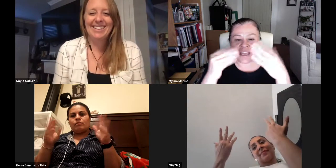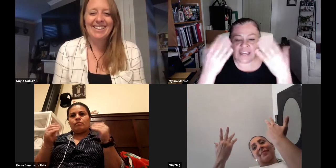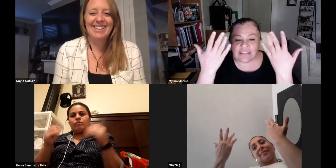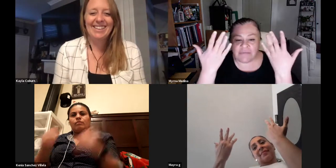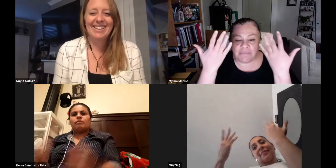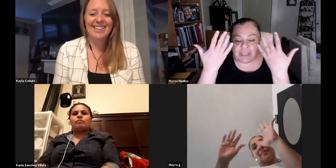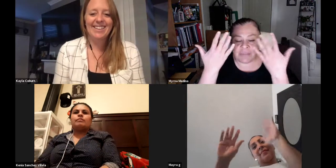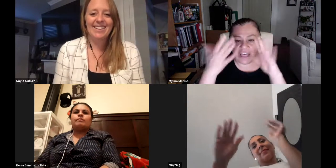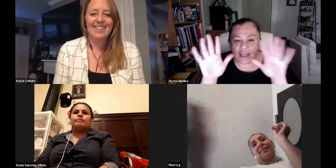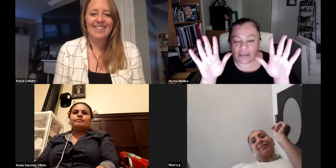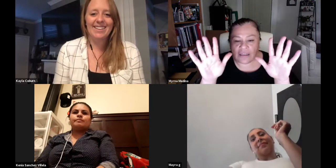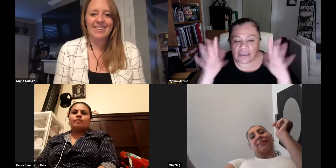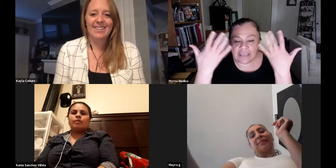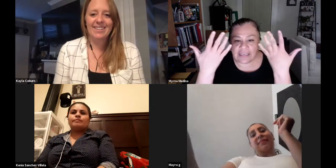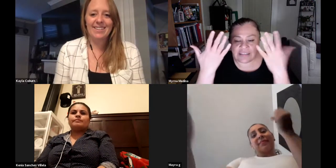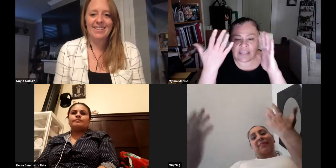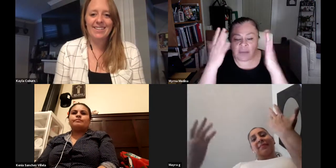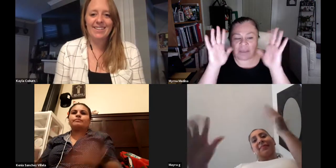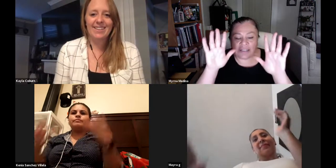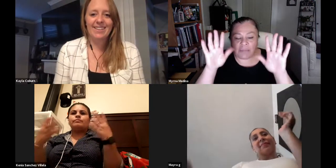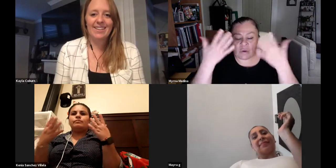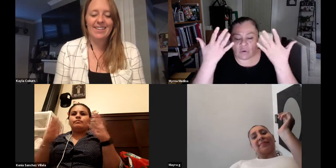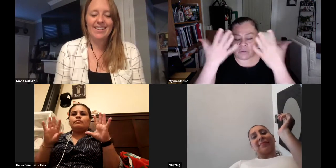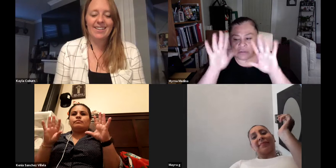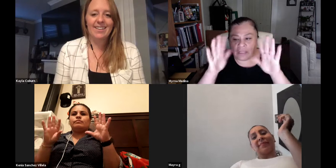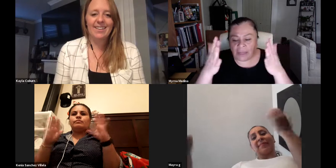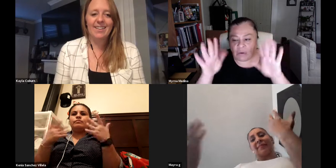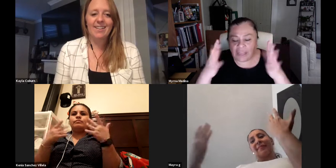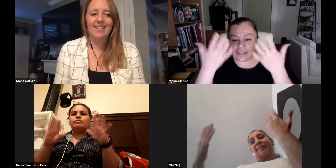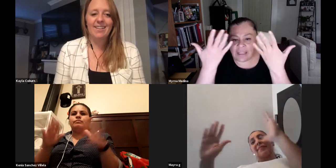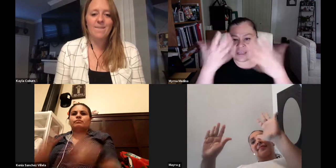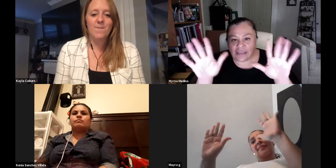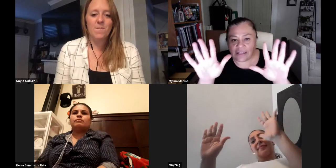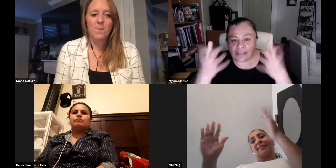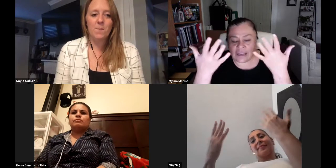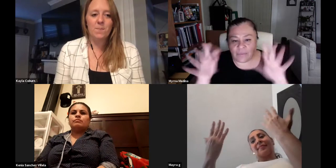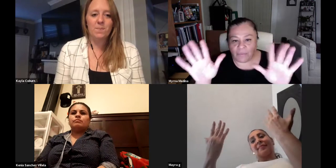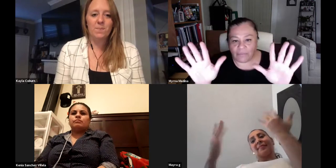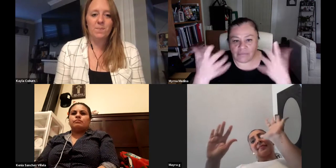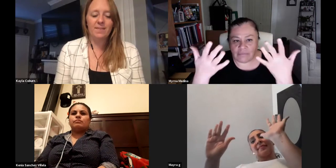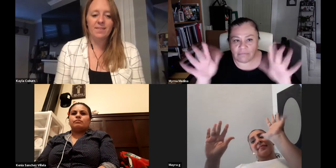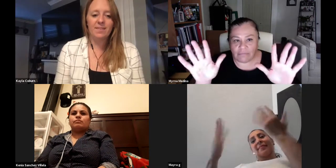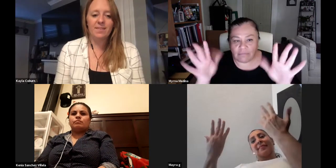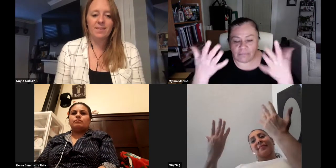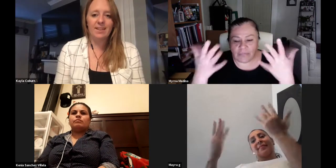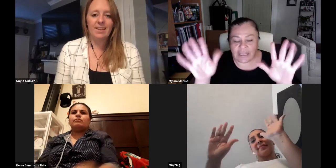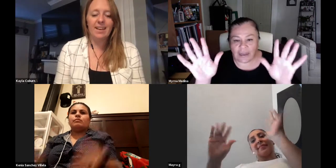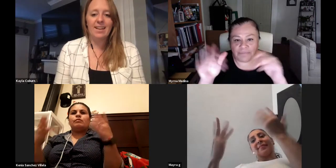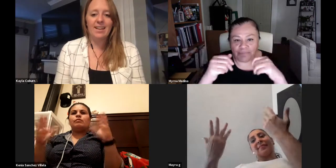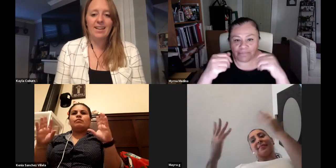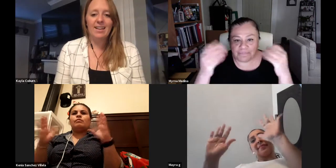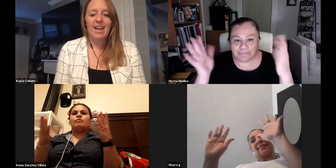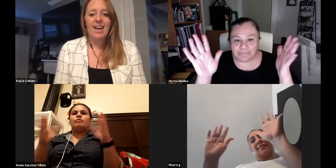seña es terminar y es nada más la mano abierta y darle,